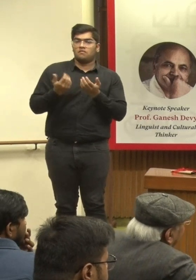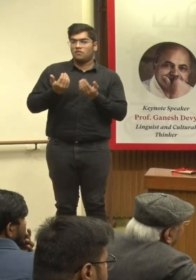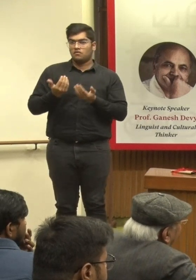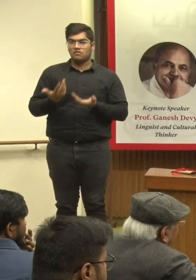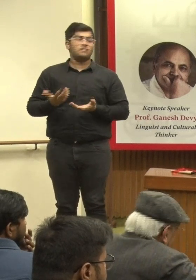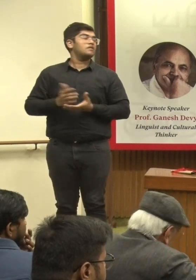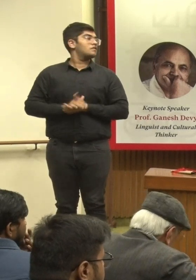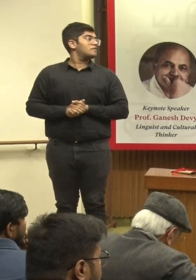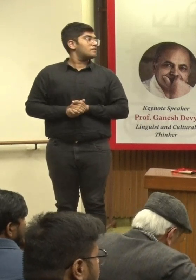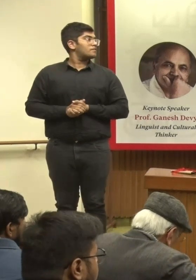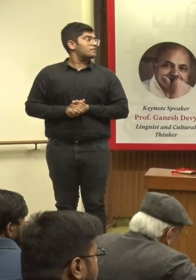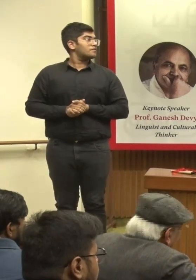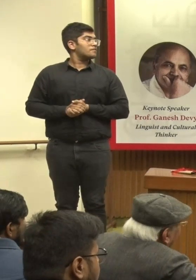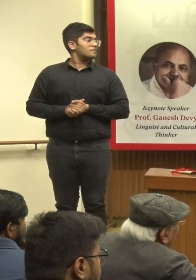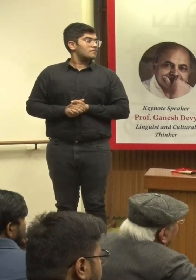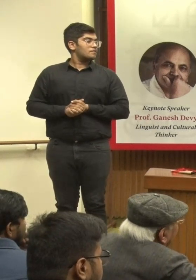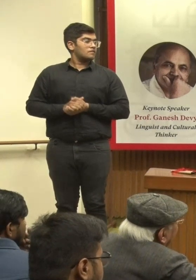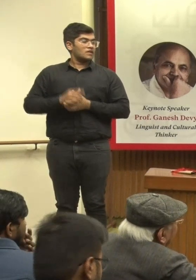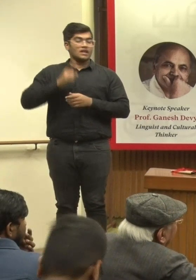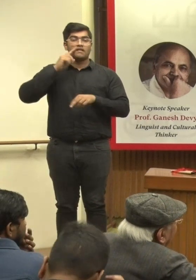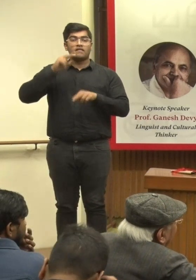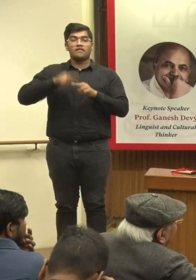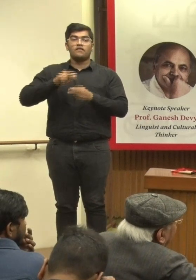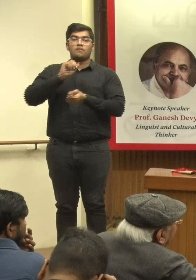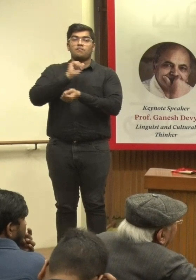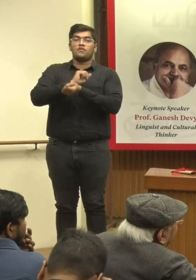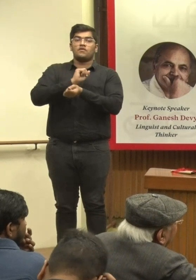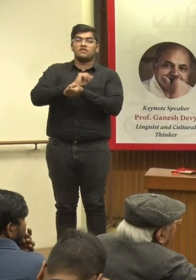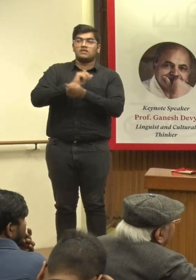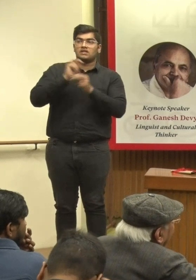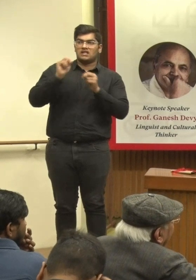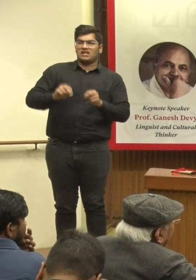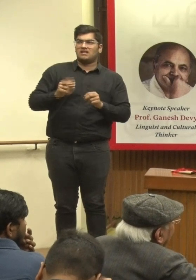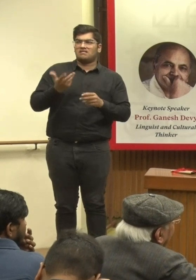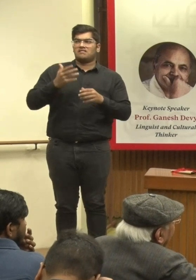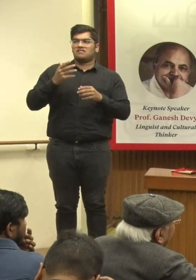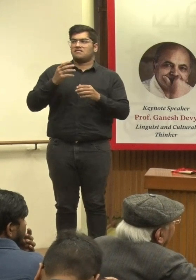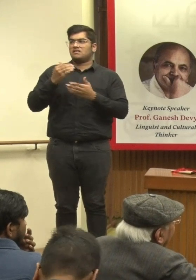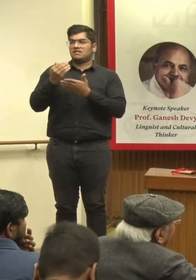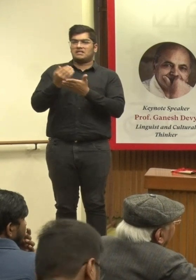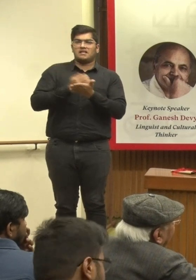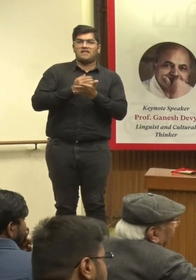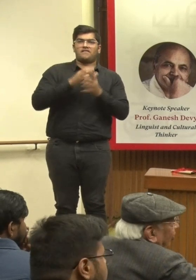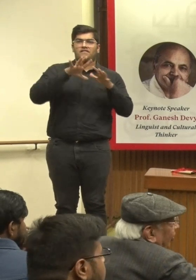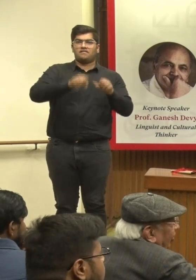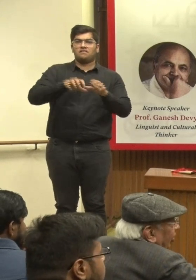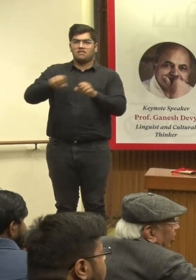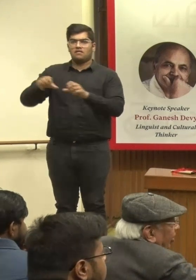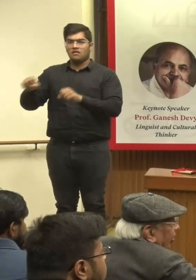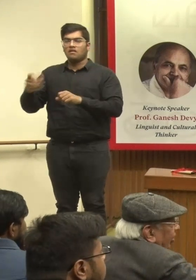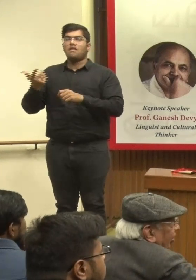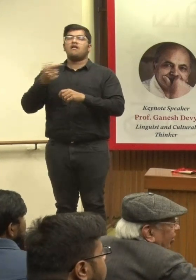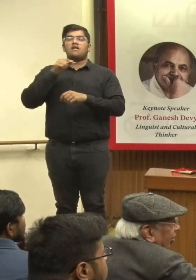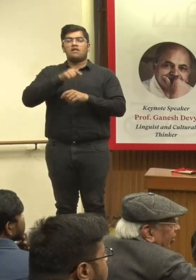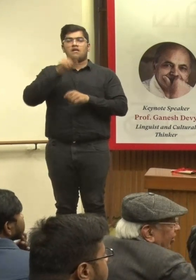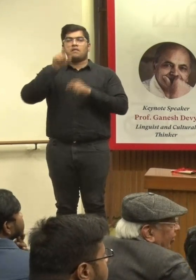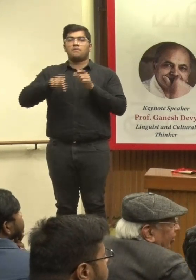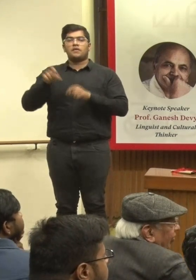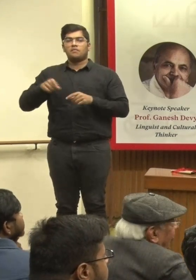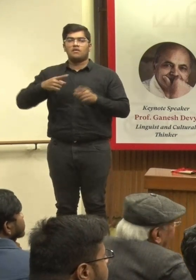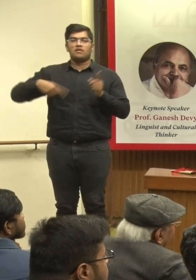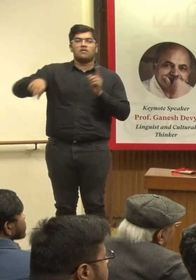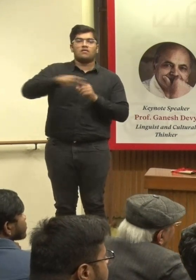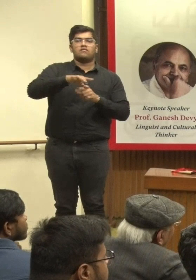If the police had to make preventive detentions, it was these people who were